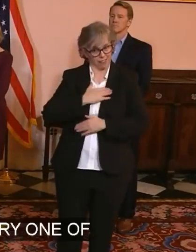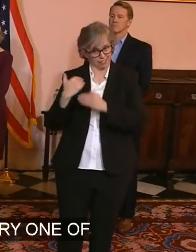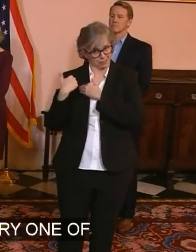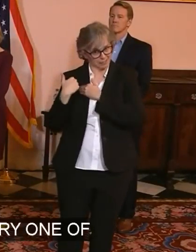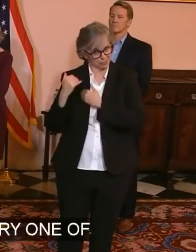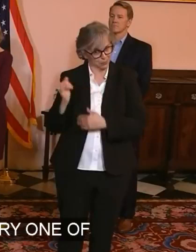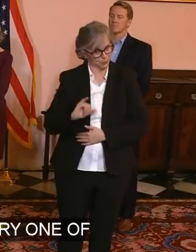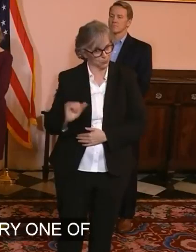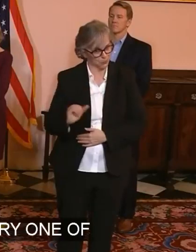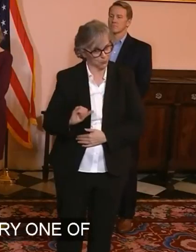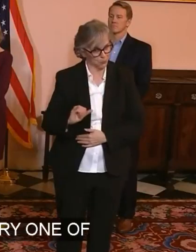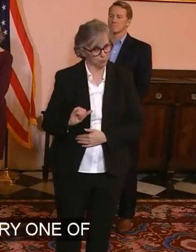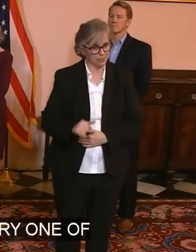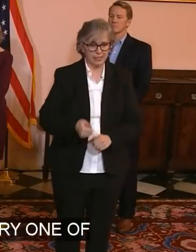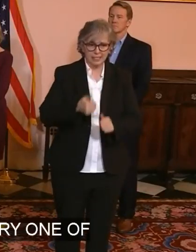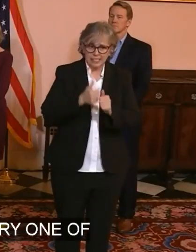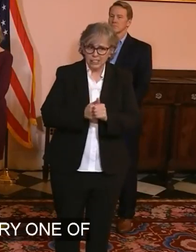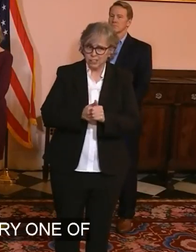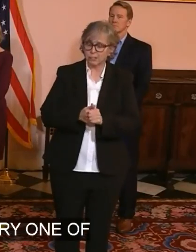win this battle.